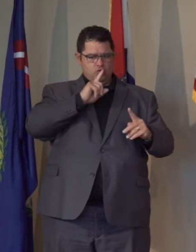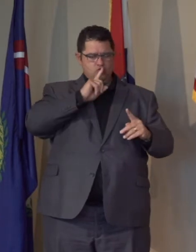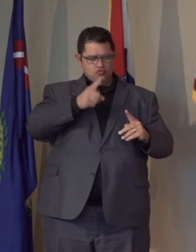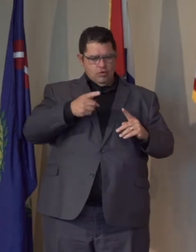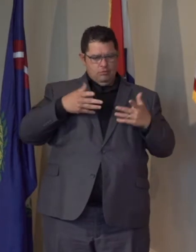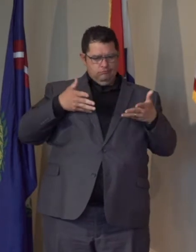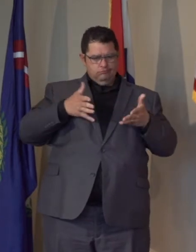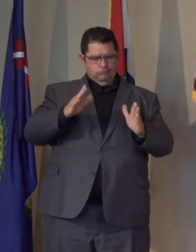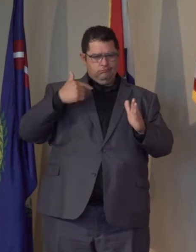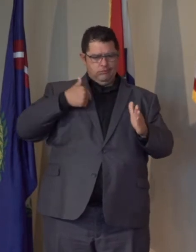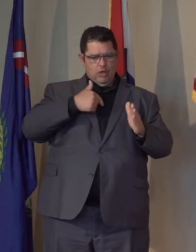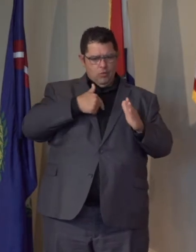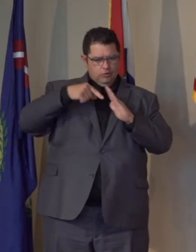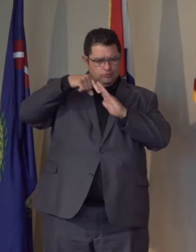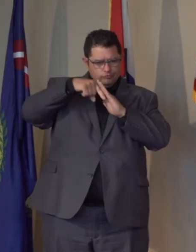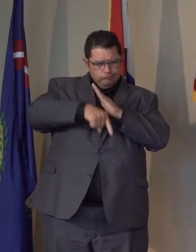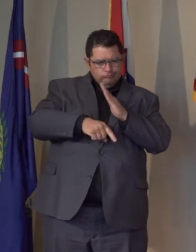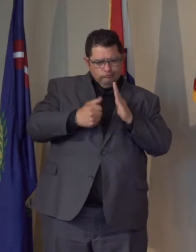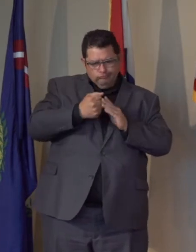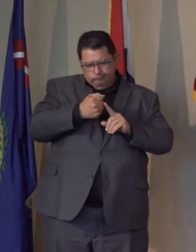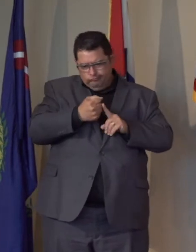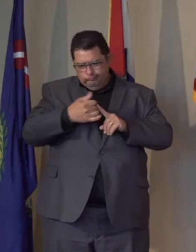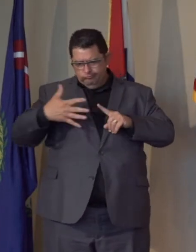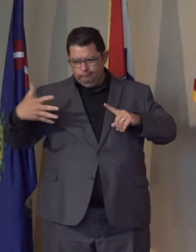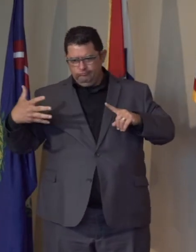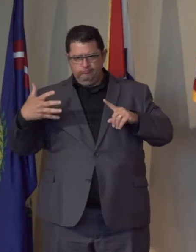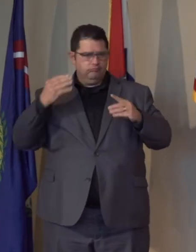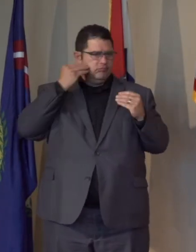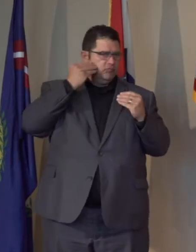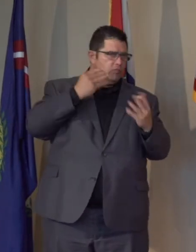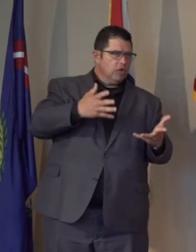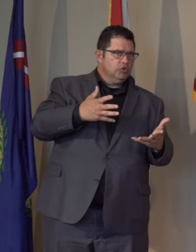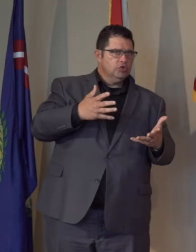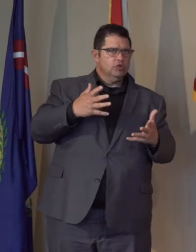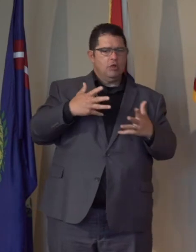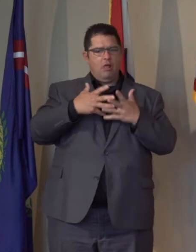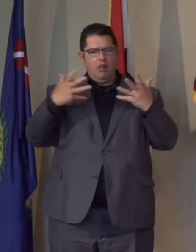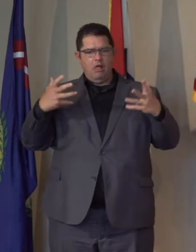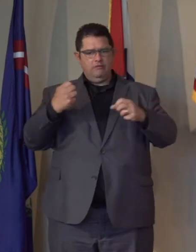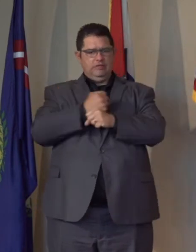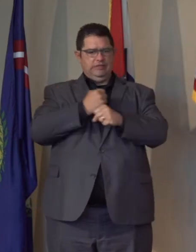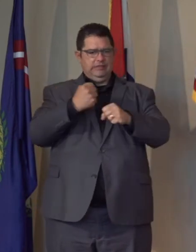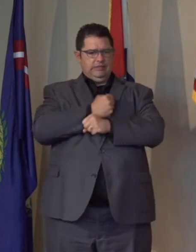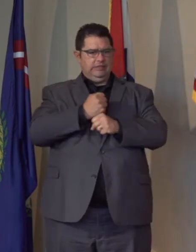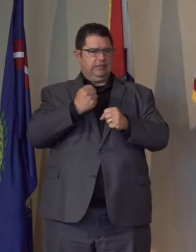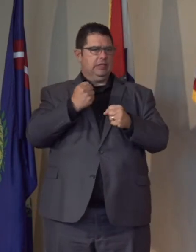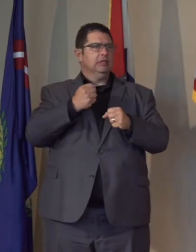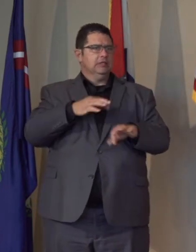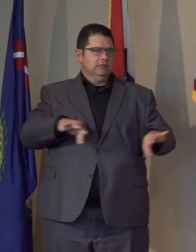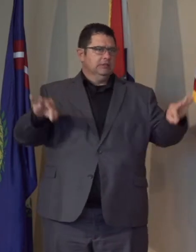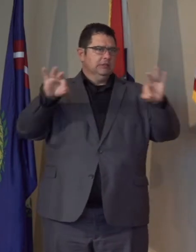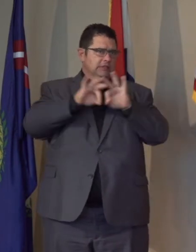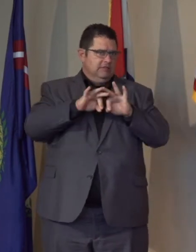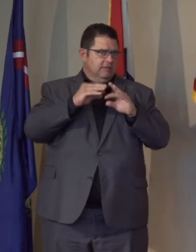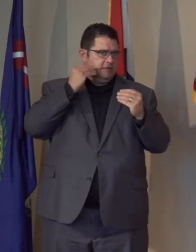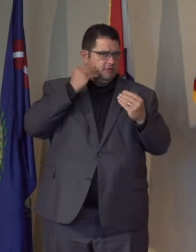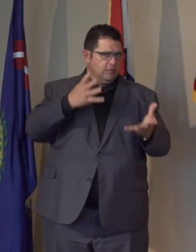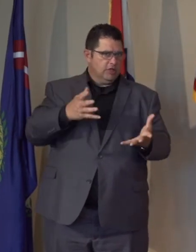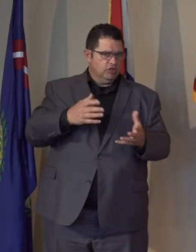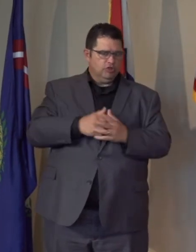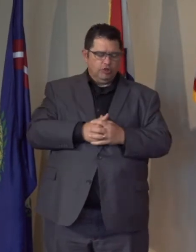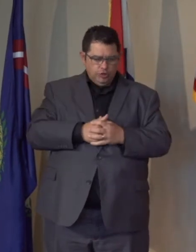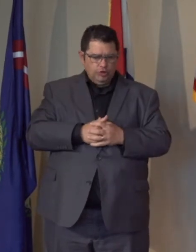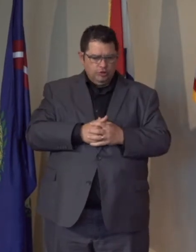into demographic subgroups and will give us a lot of statistically significant information, not just broadly,